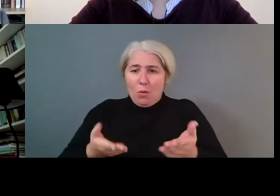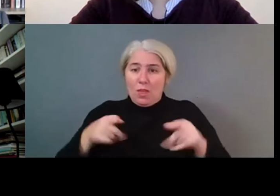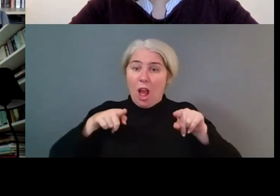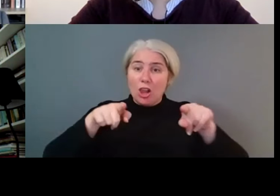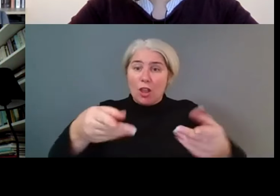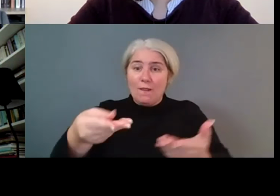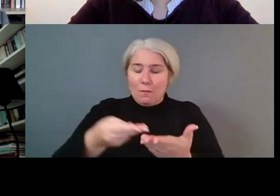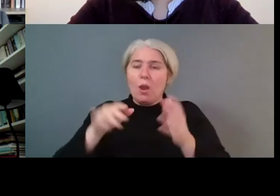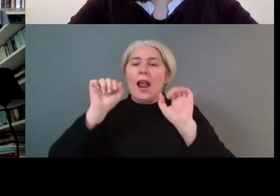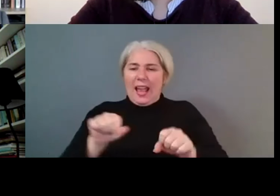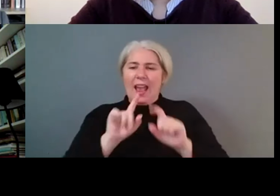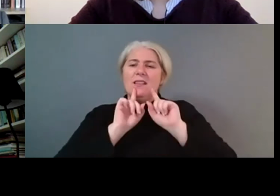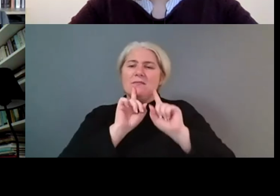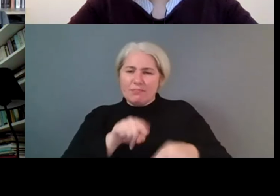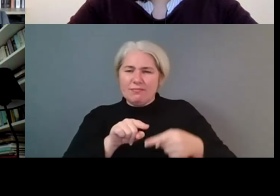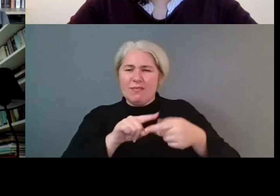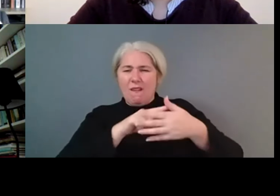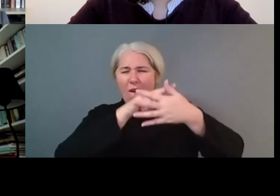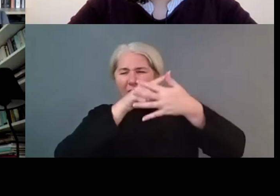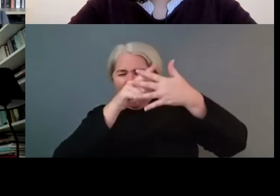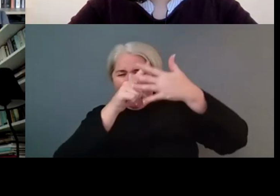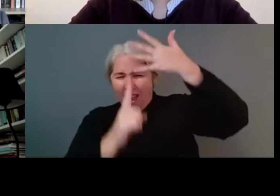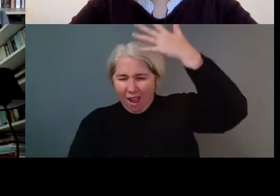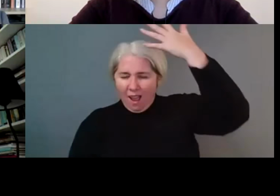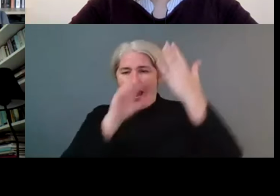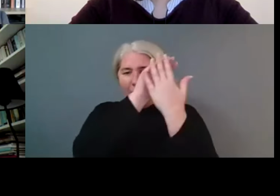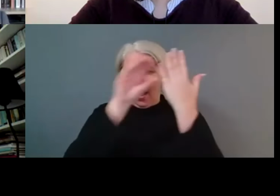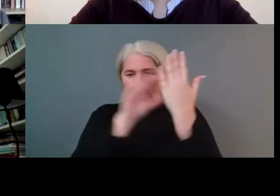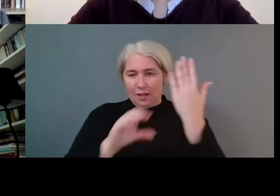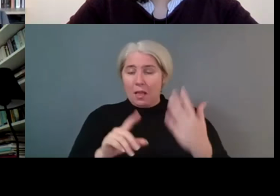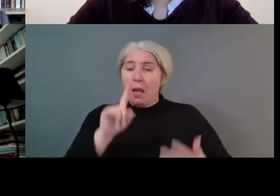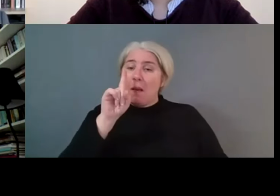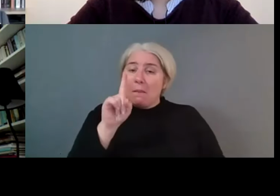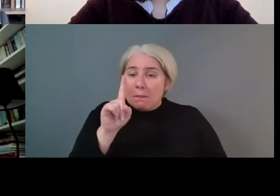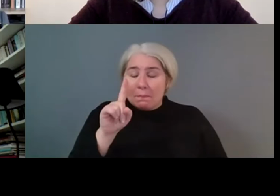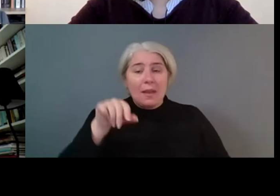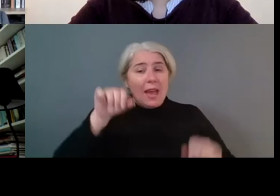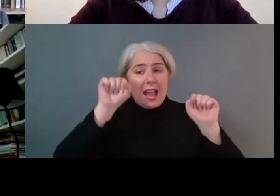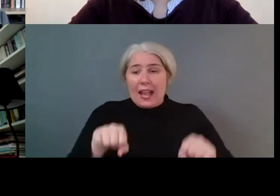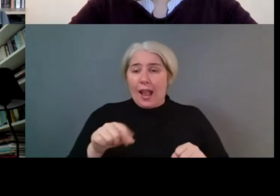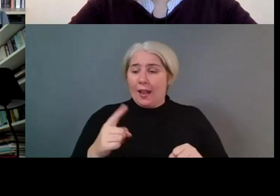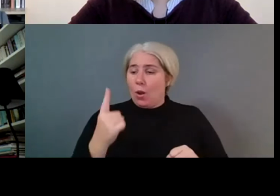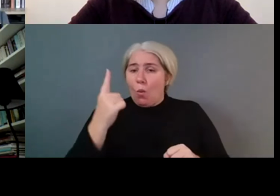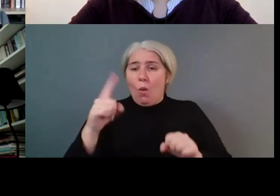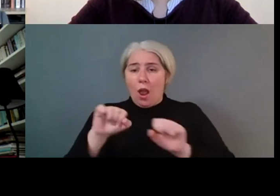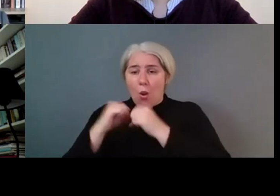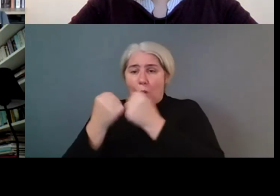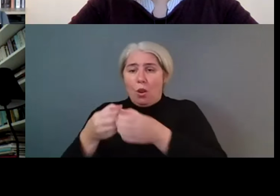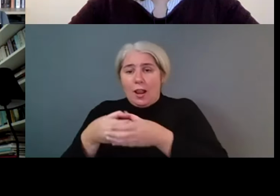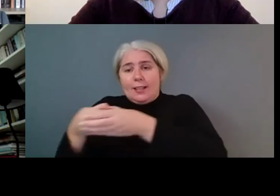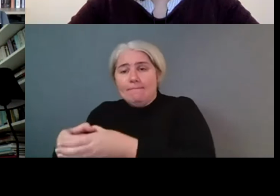but also that doesn't stop individual organizations to submit separate reports